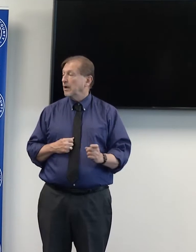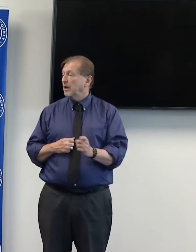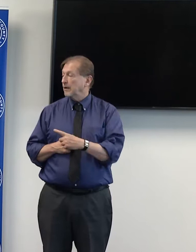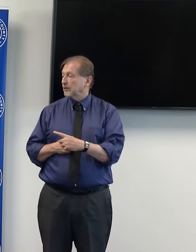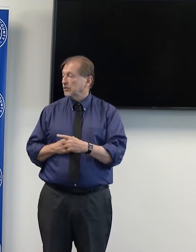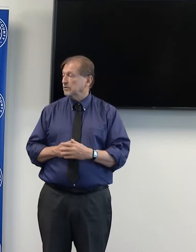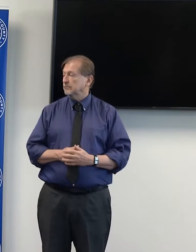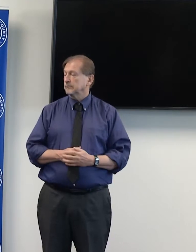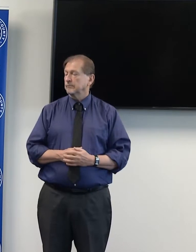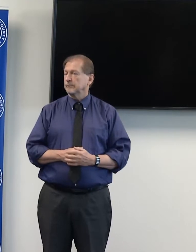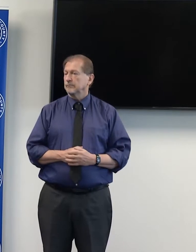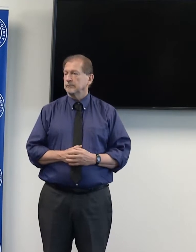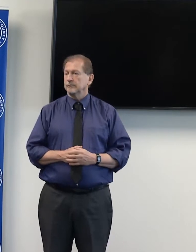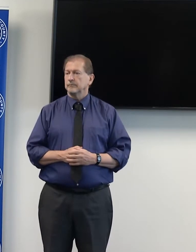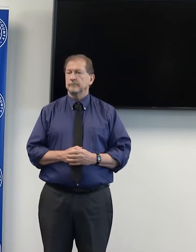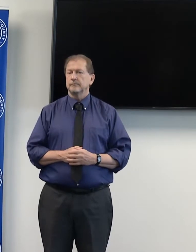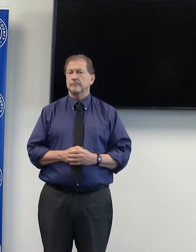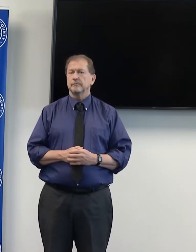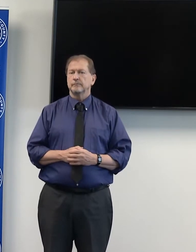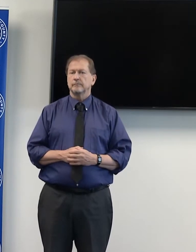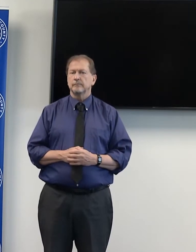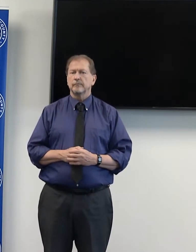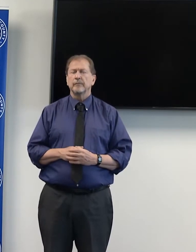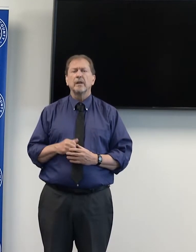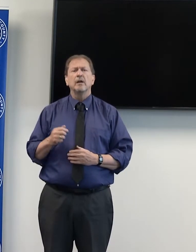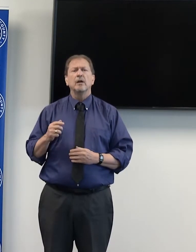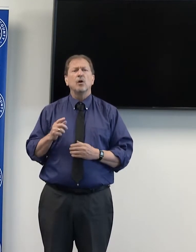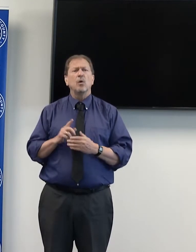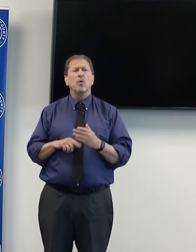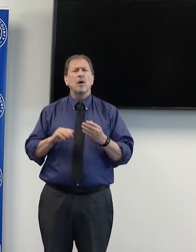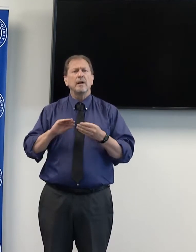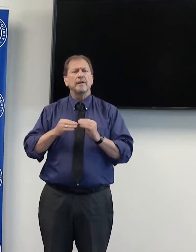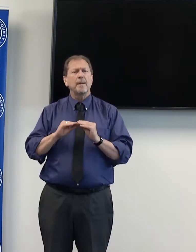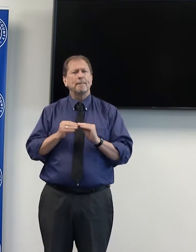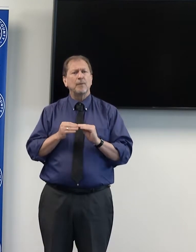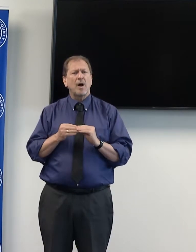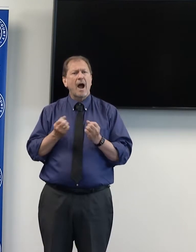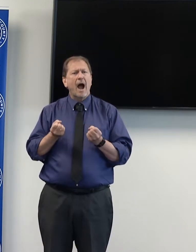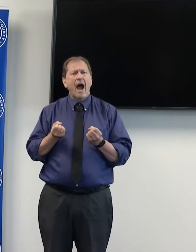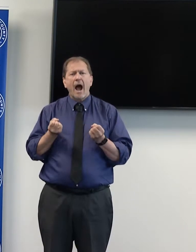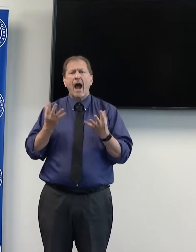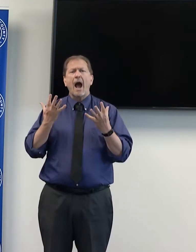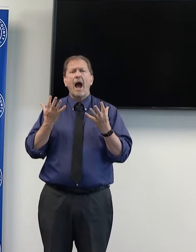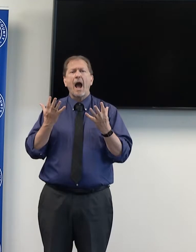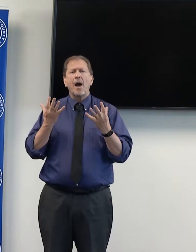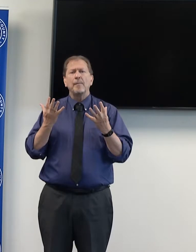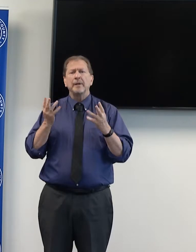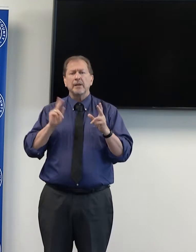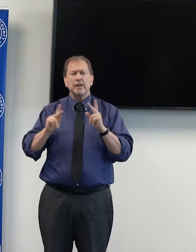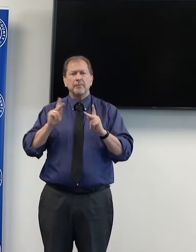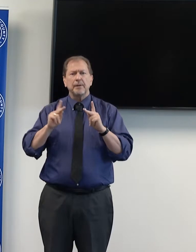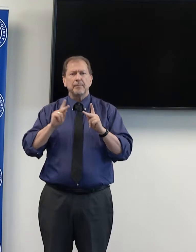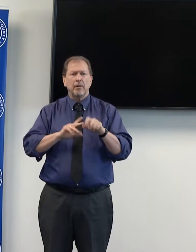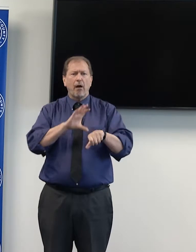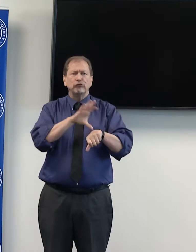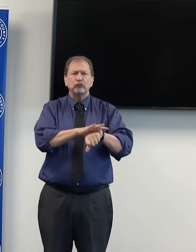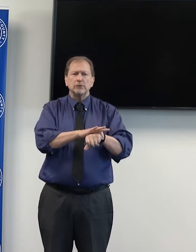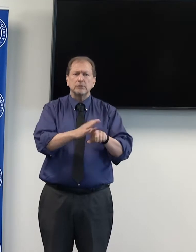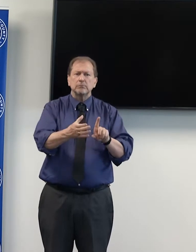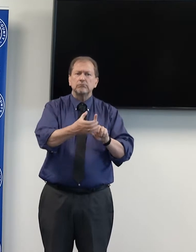with you. Can you give us any numbers, sir, on how many people are being held at the